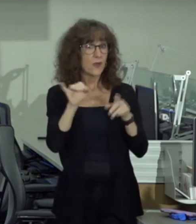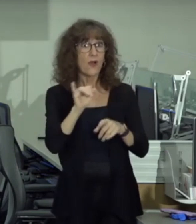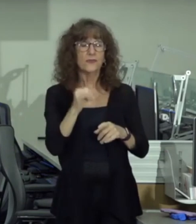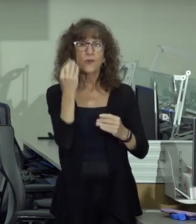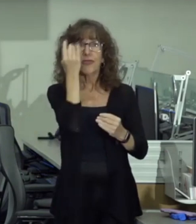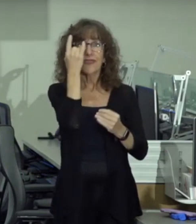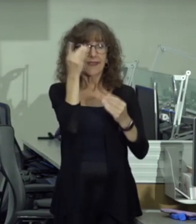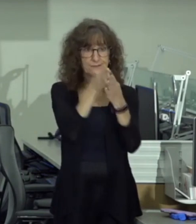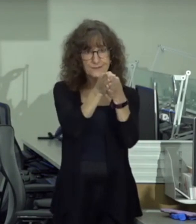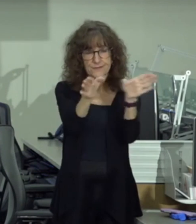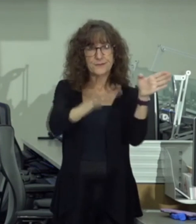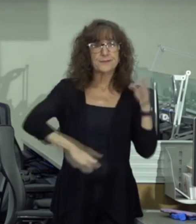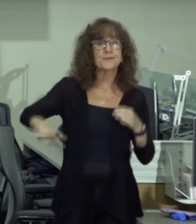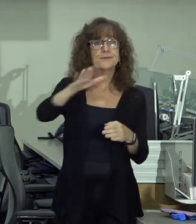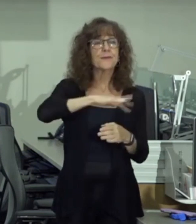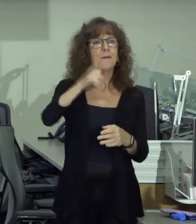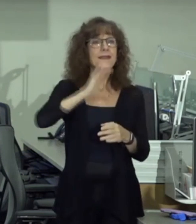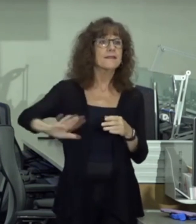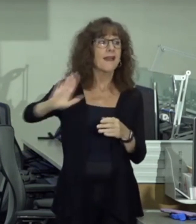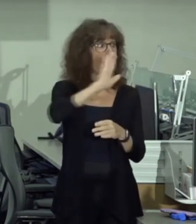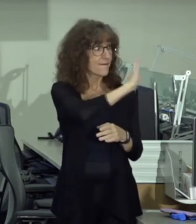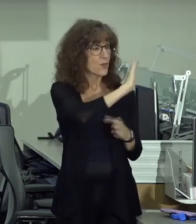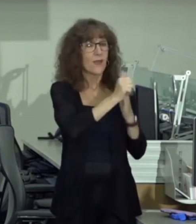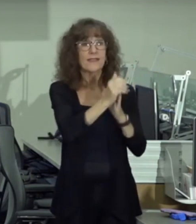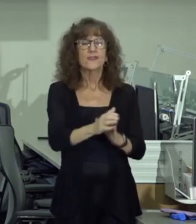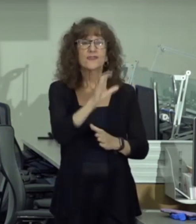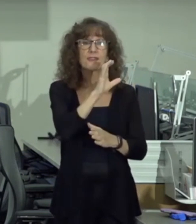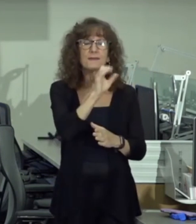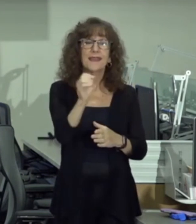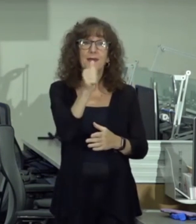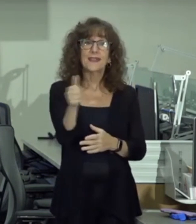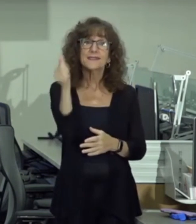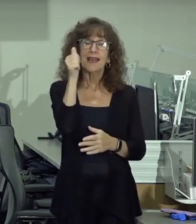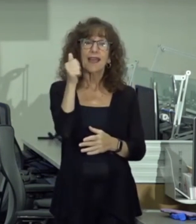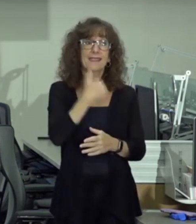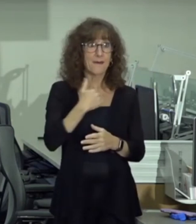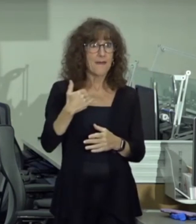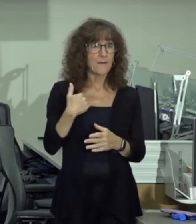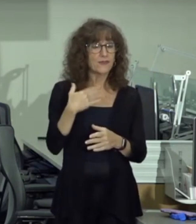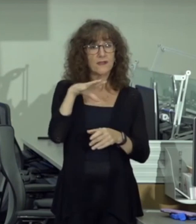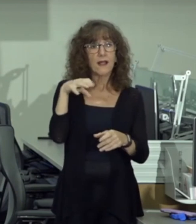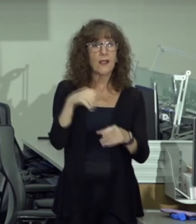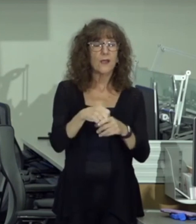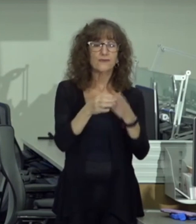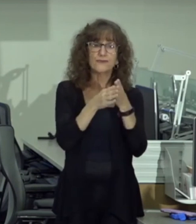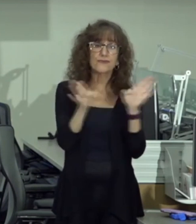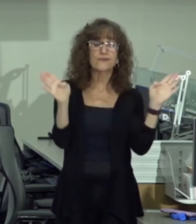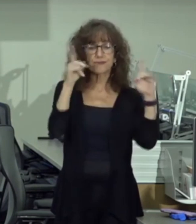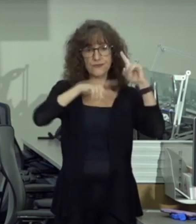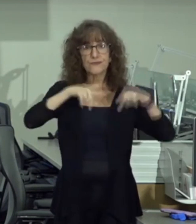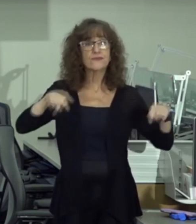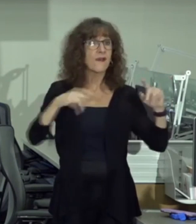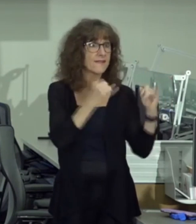think regionally. Because of your leadership, Madam County Executive, the membership is comprised of a broad array